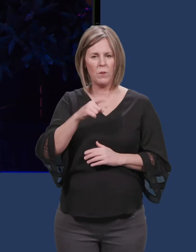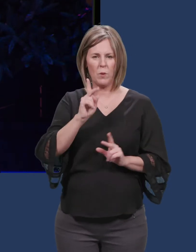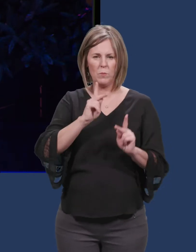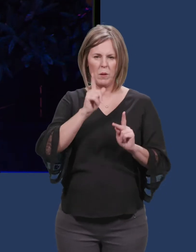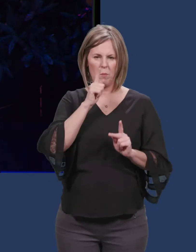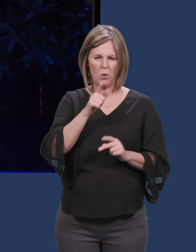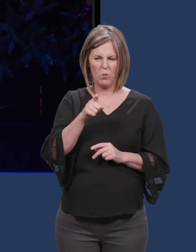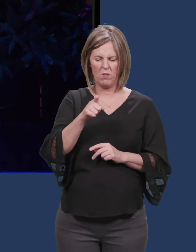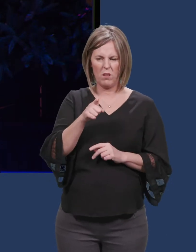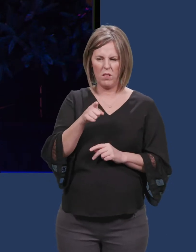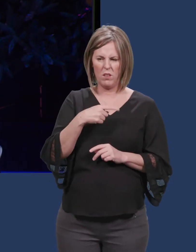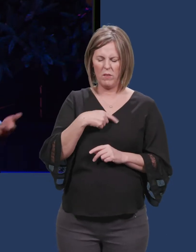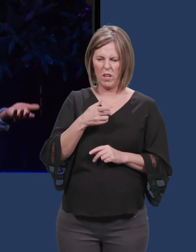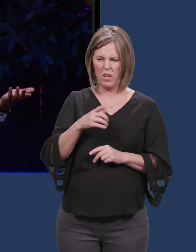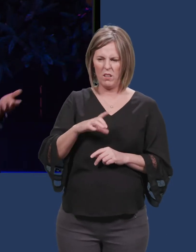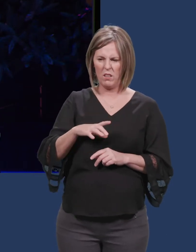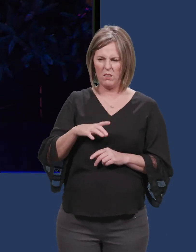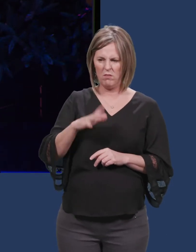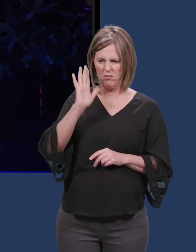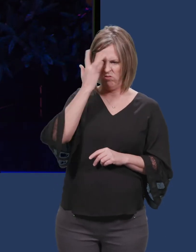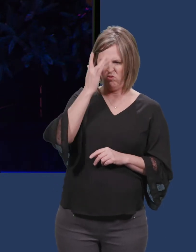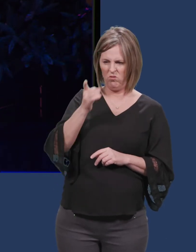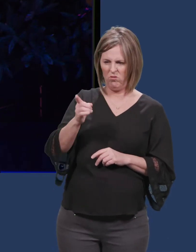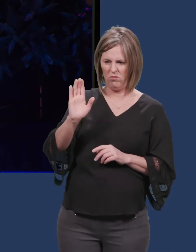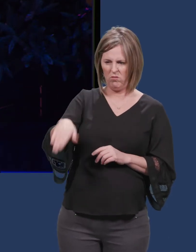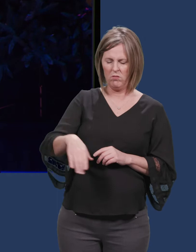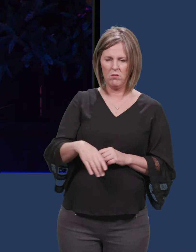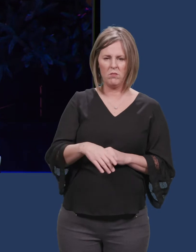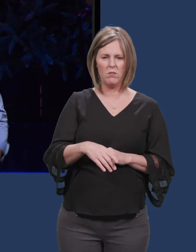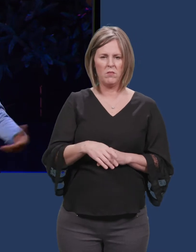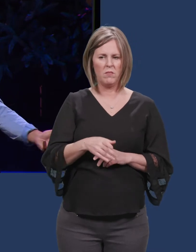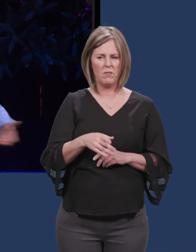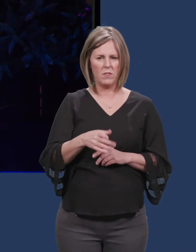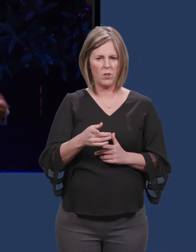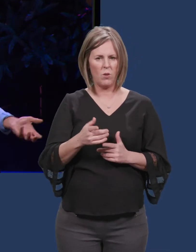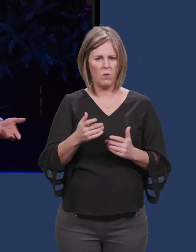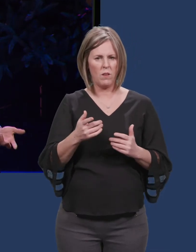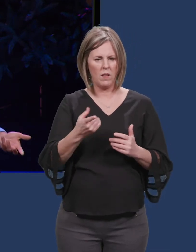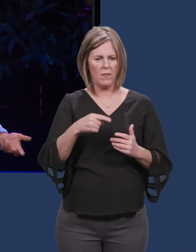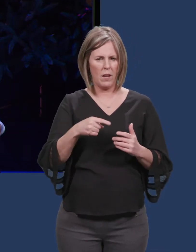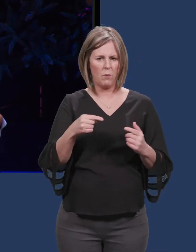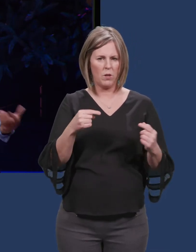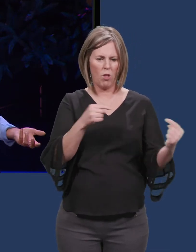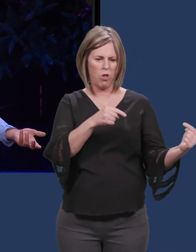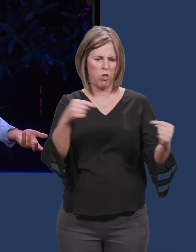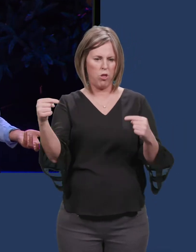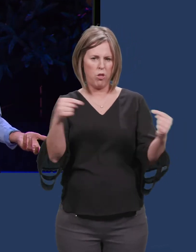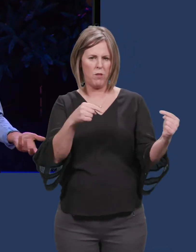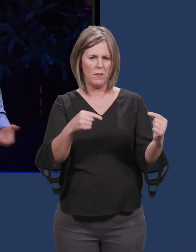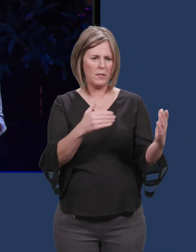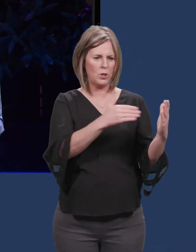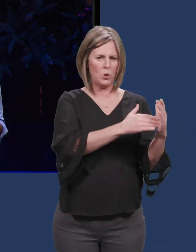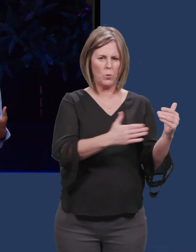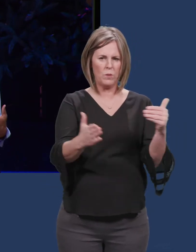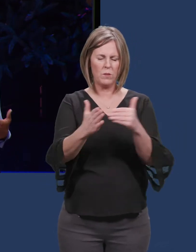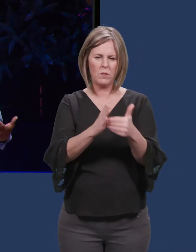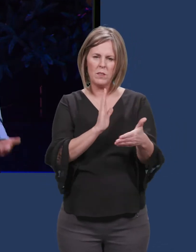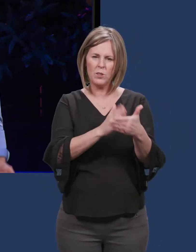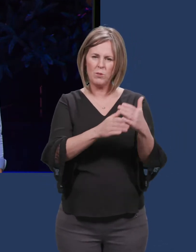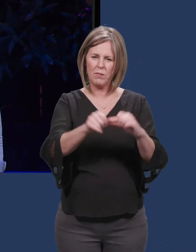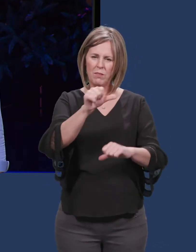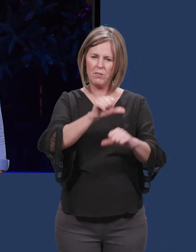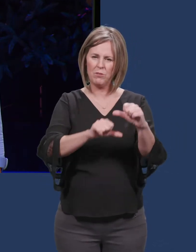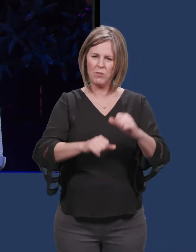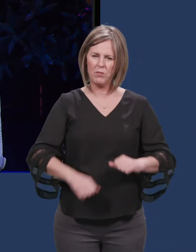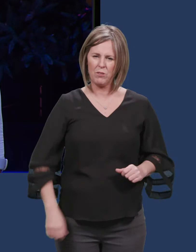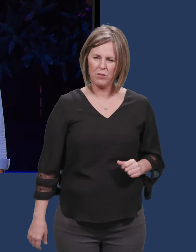have the spiritual answer. They were in Corinth too. They were suing each other. So there were lawsuits among the people who went to the